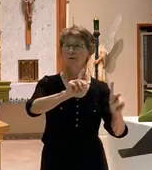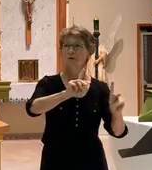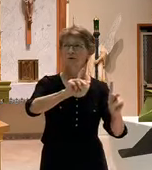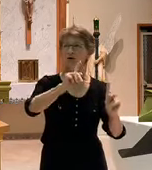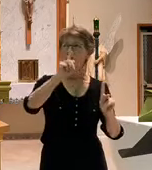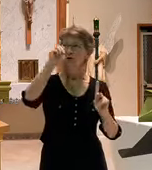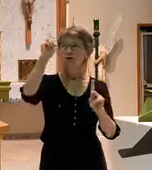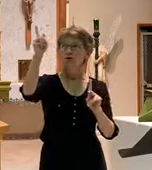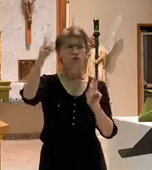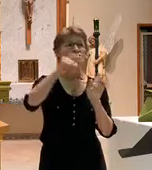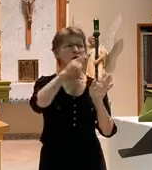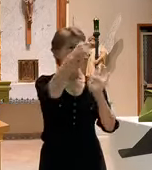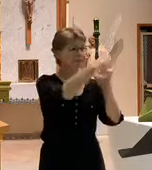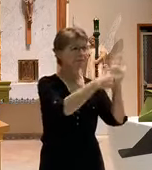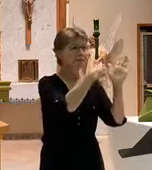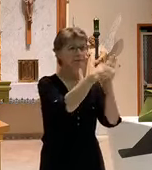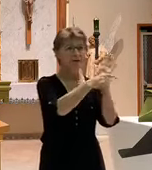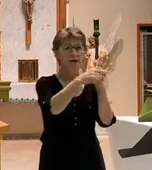unjustly condemned.